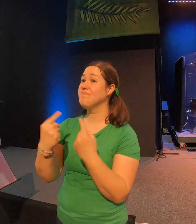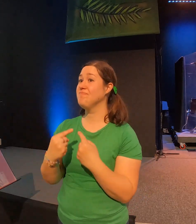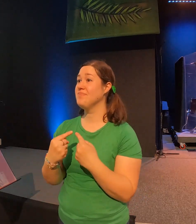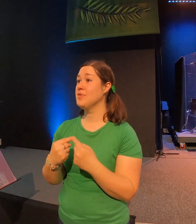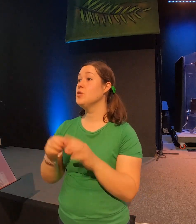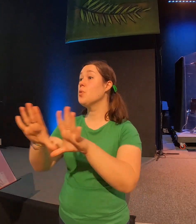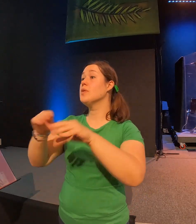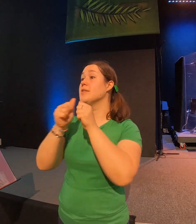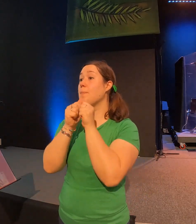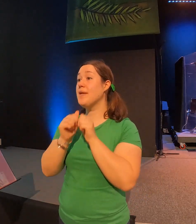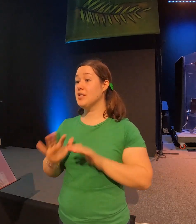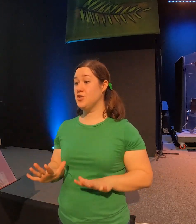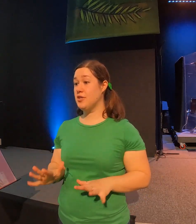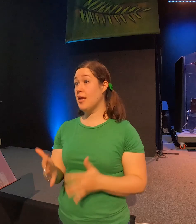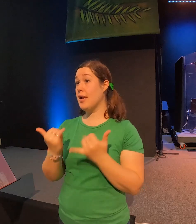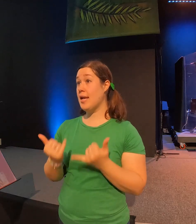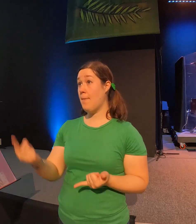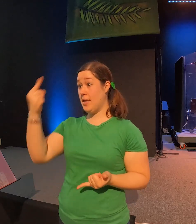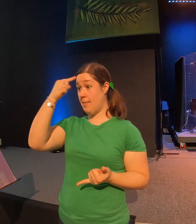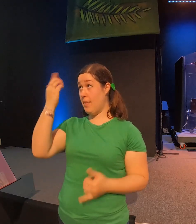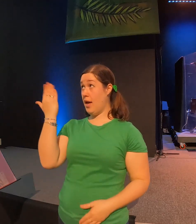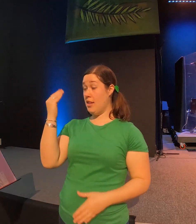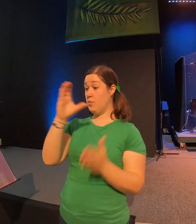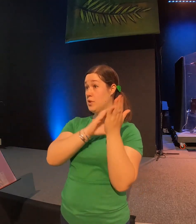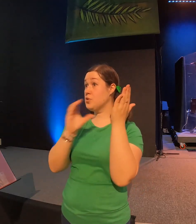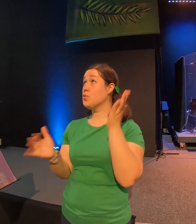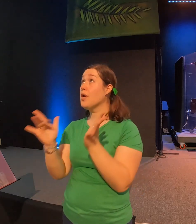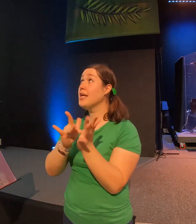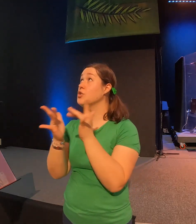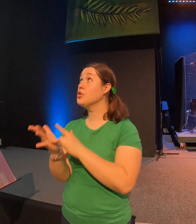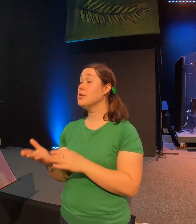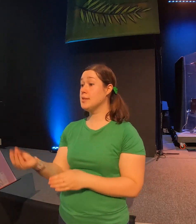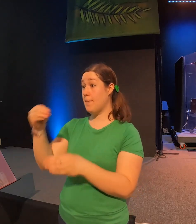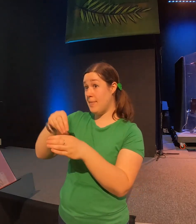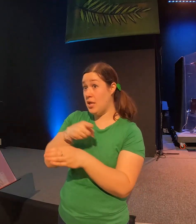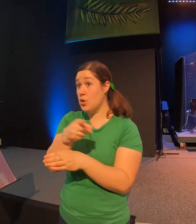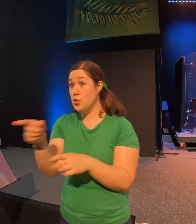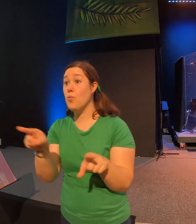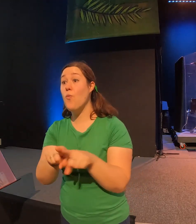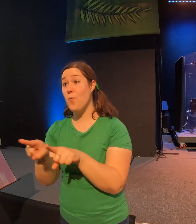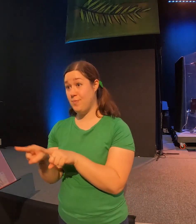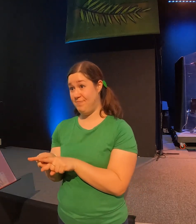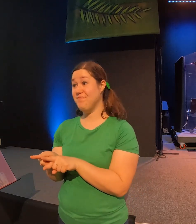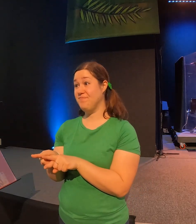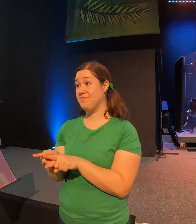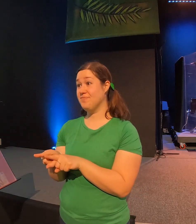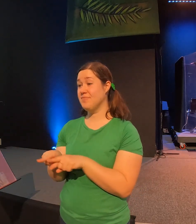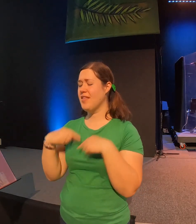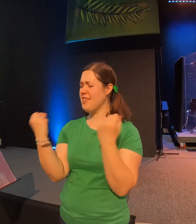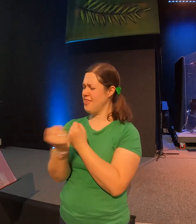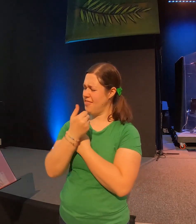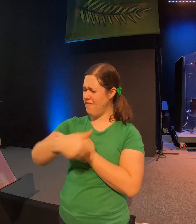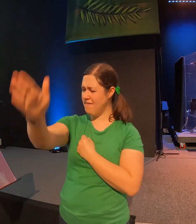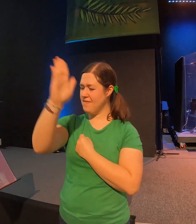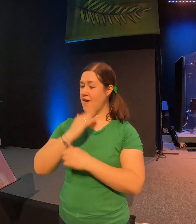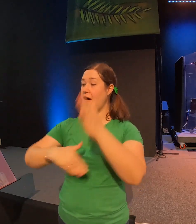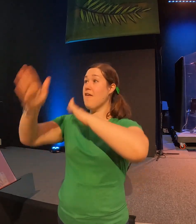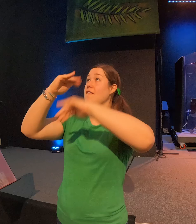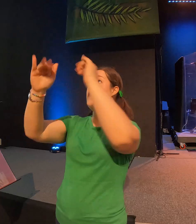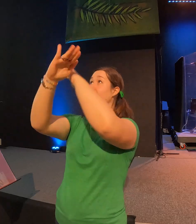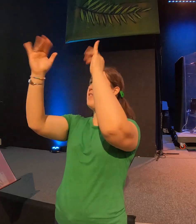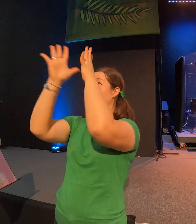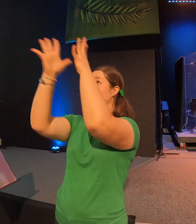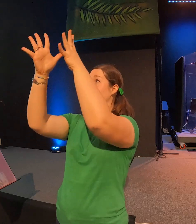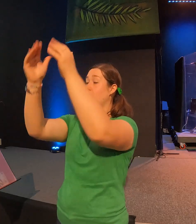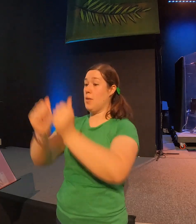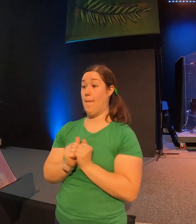benediction. And now may that mind that was in Christ Jesus be in you also. May the love of God, our Heavenly Father, abide with you